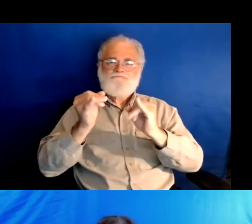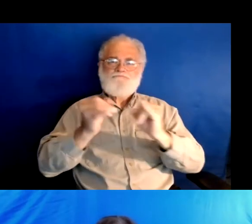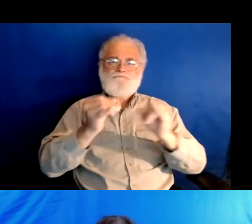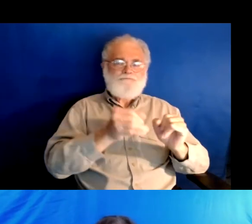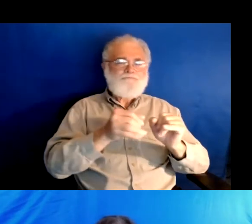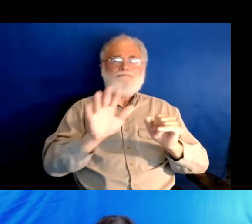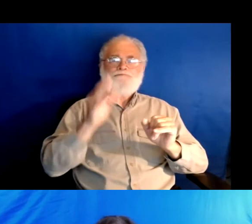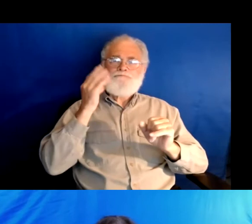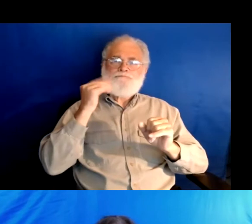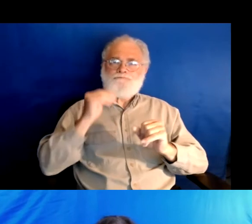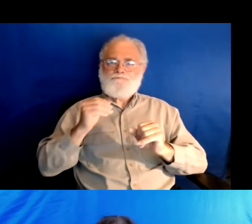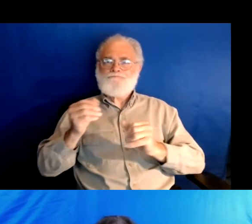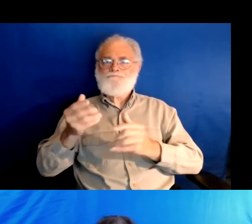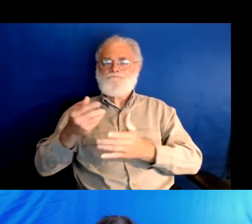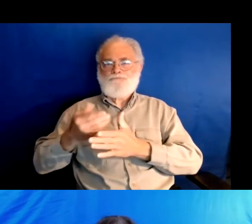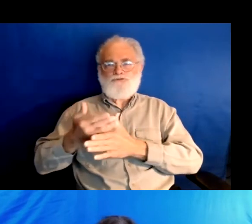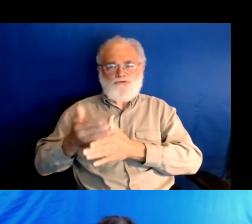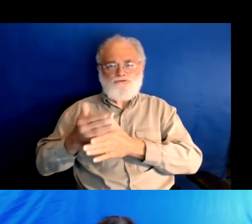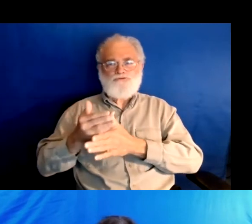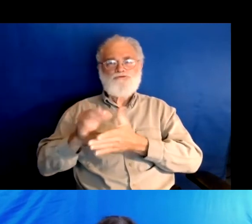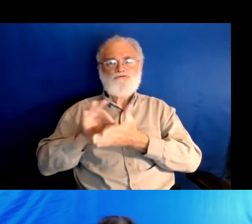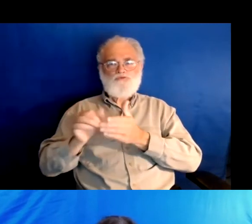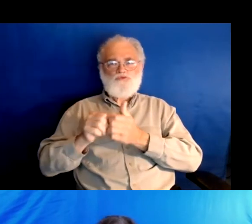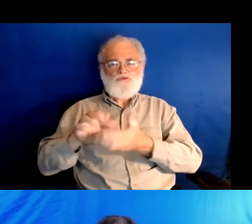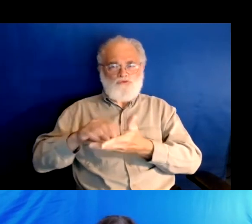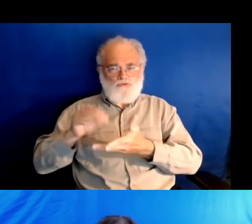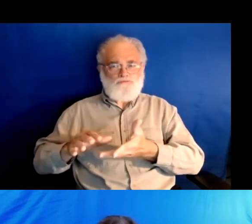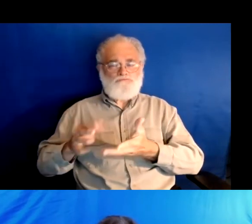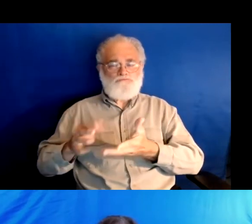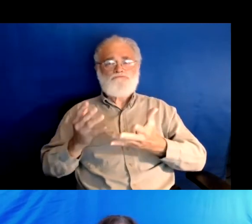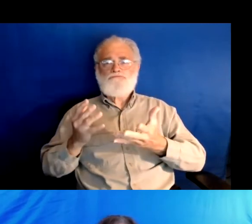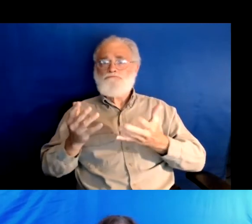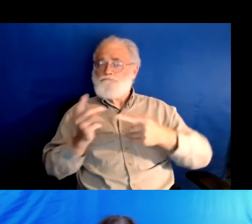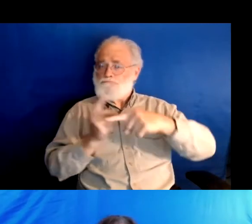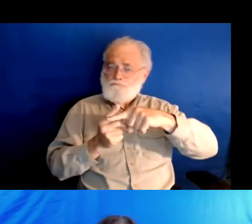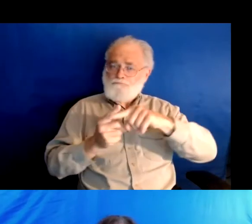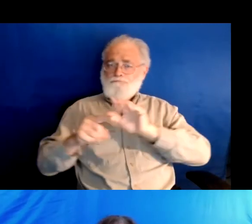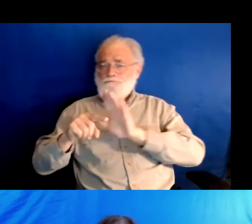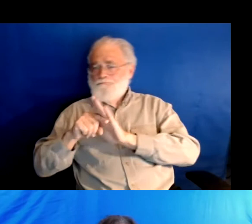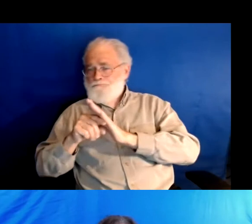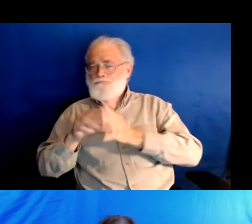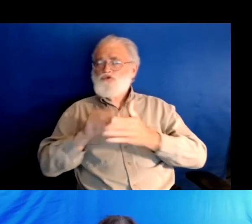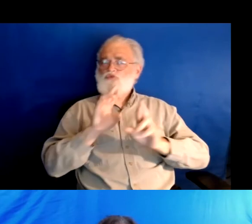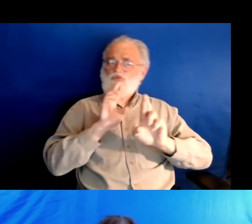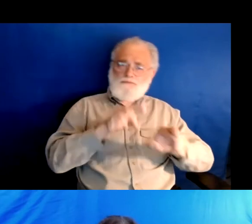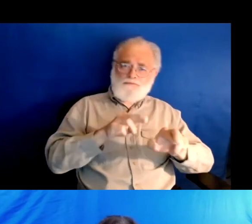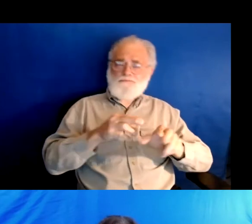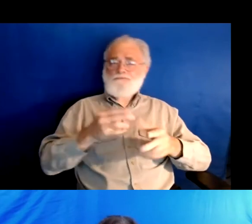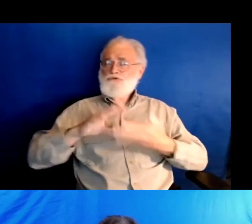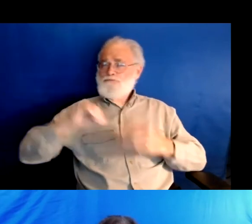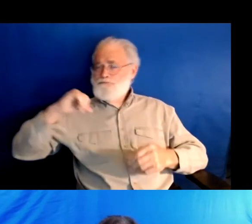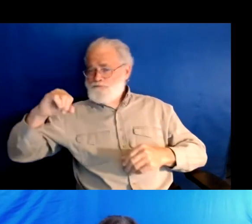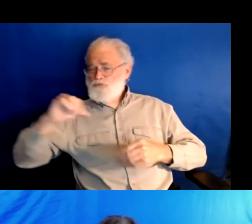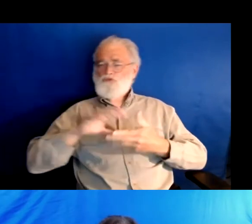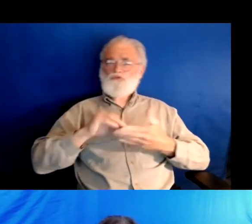Also, we will interview teachers and individuals of their experience and share the scores with the students. Was it positive?